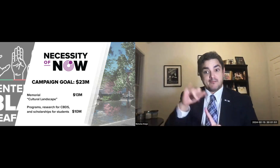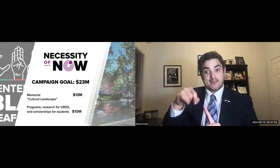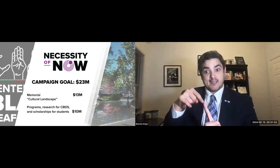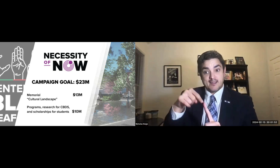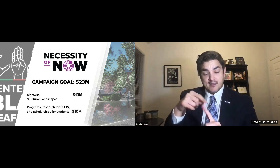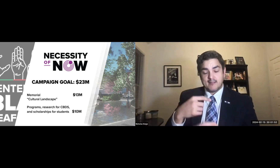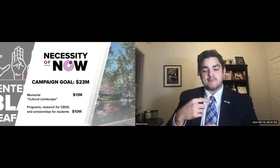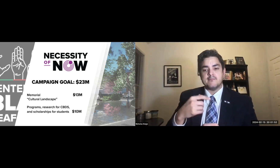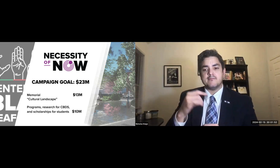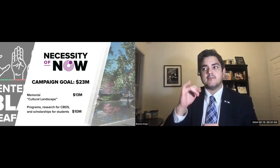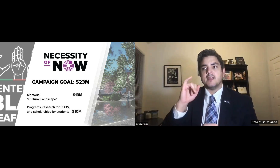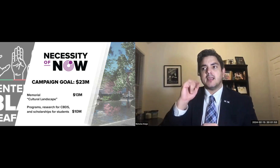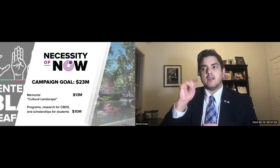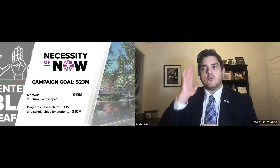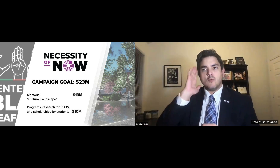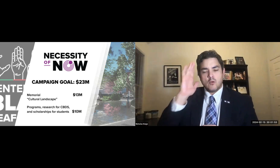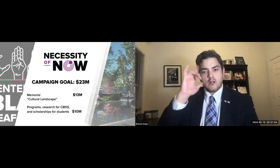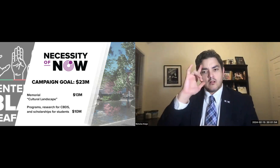hotel that's on campus.